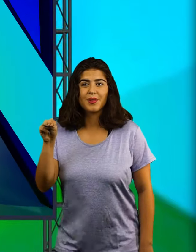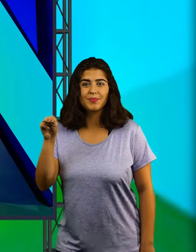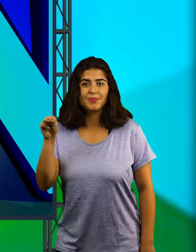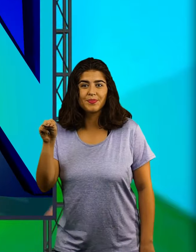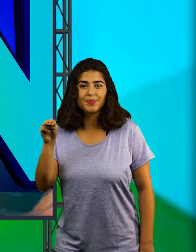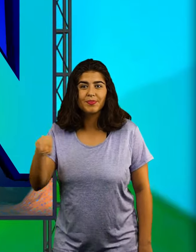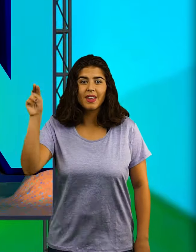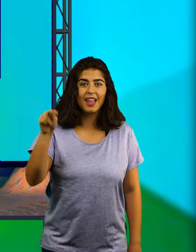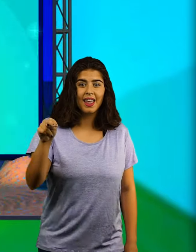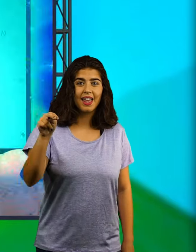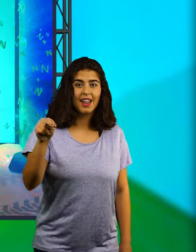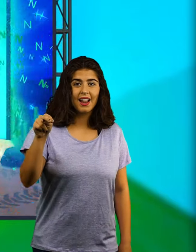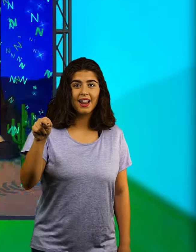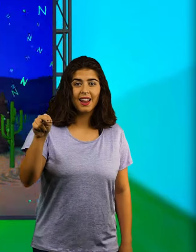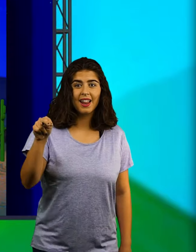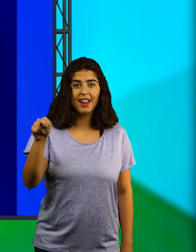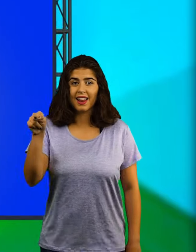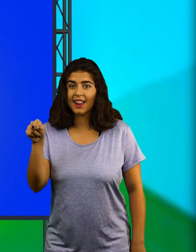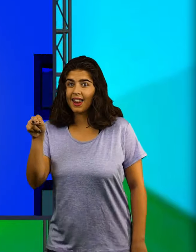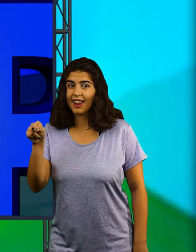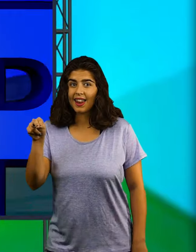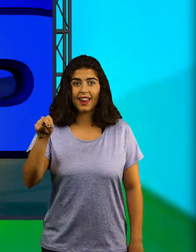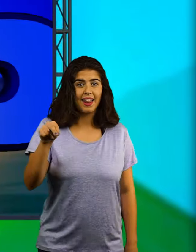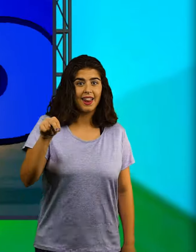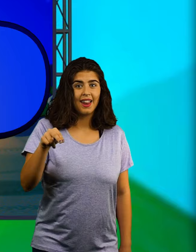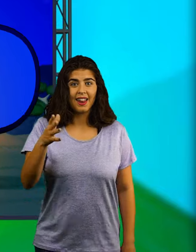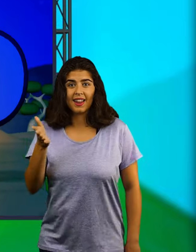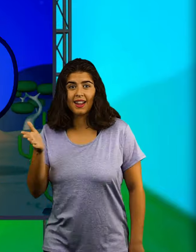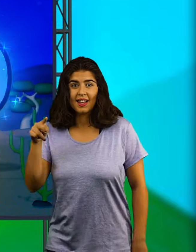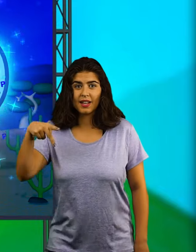M, N, O, P,